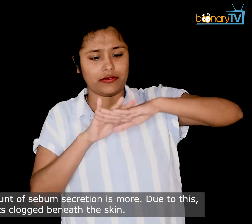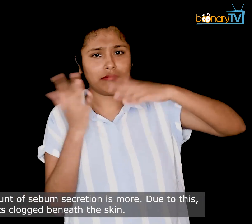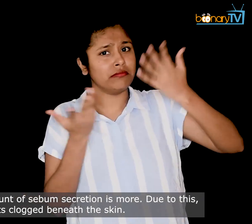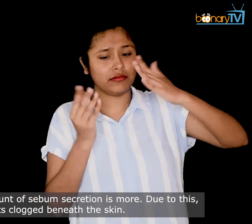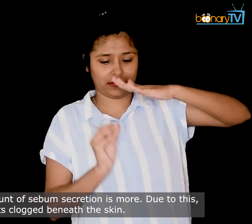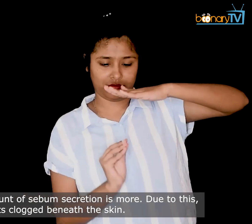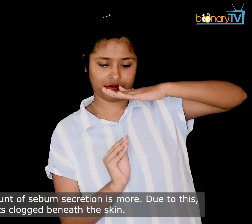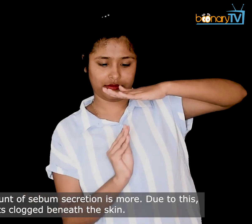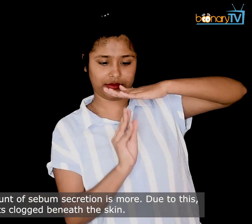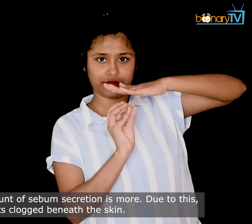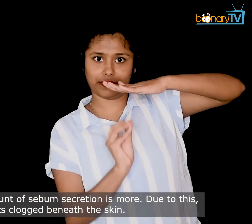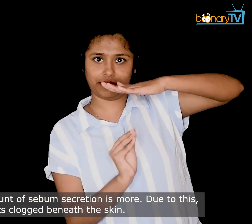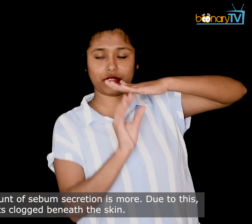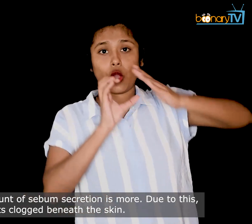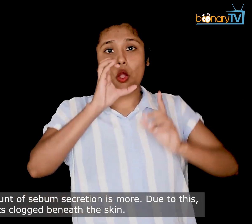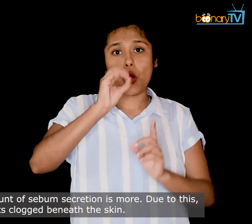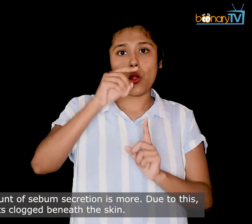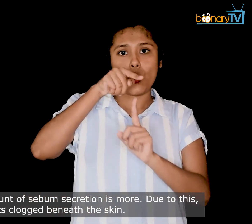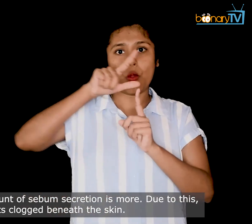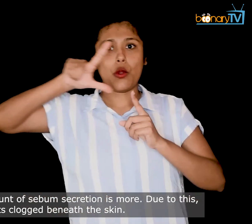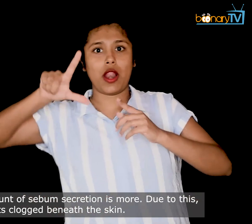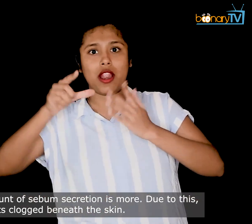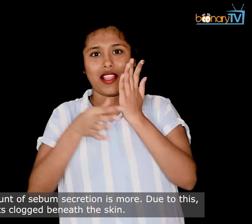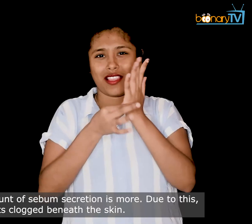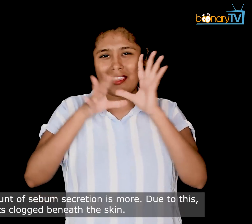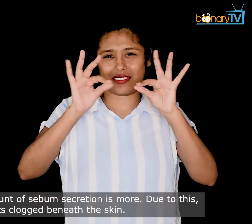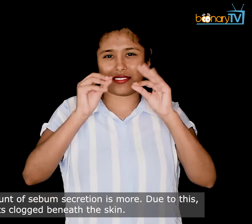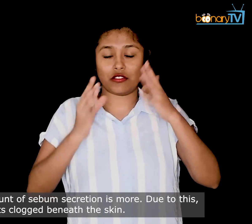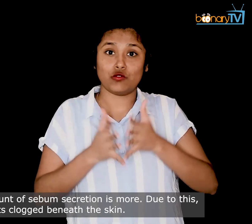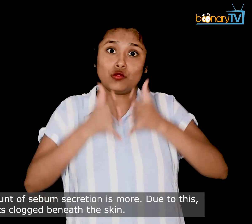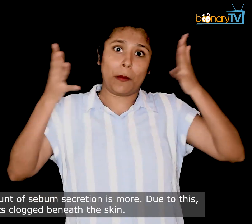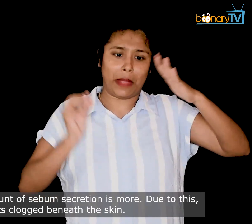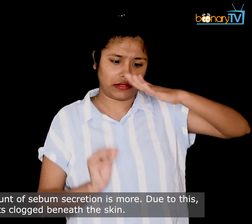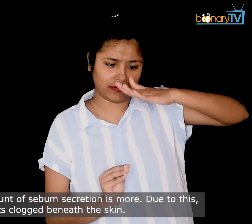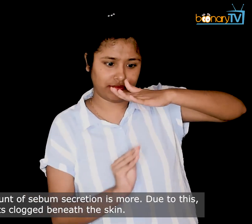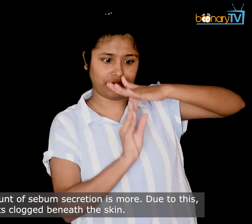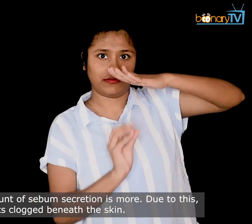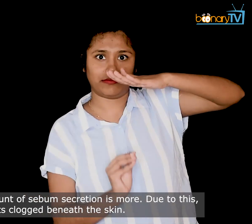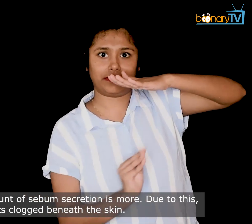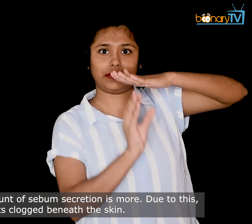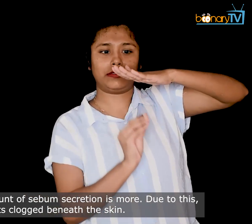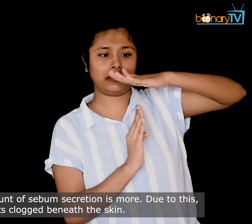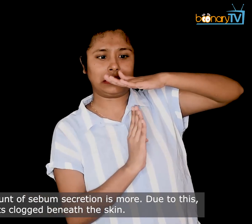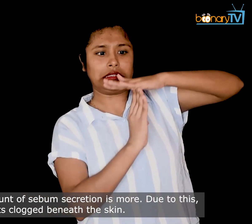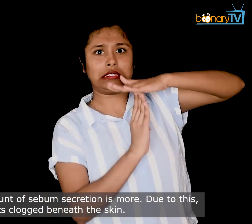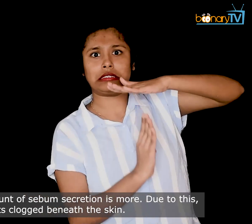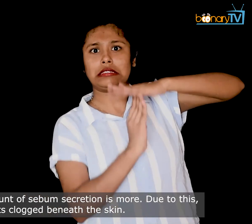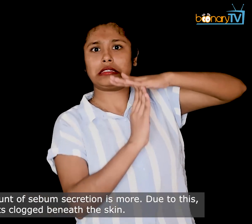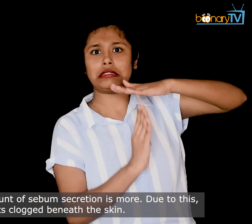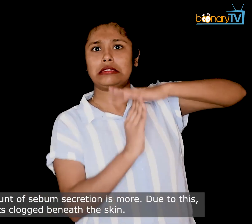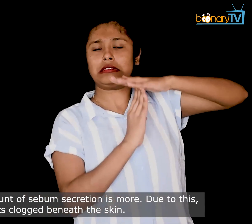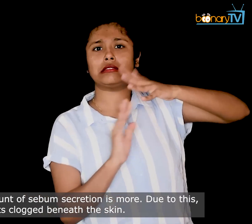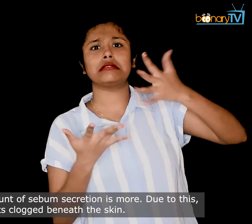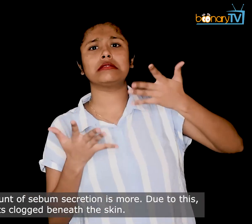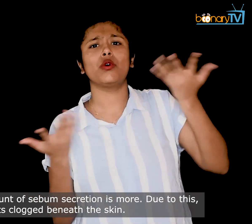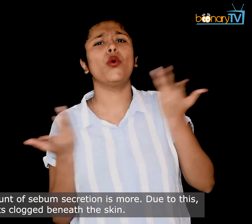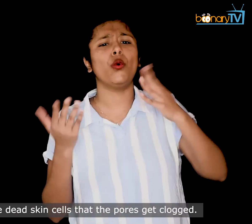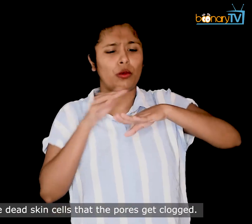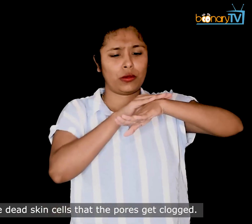of sebum secretion is more. Due to this, it gets clogged beneath the skin. That's